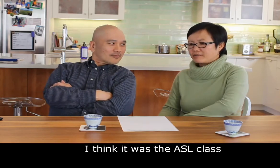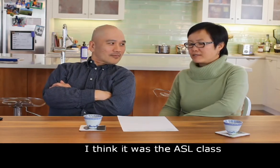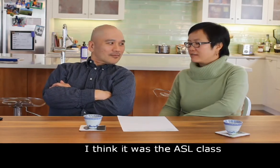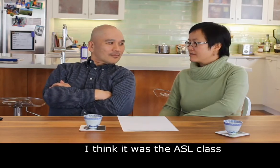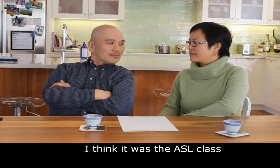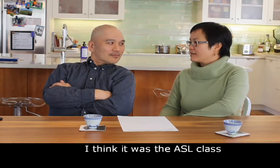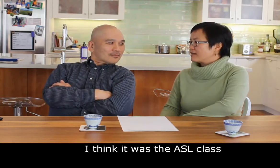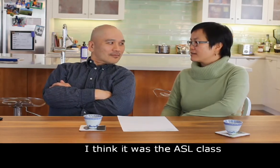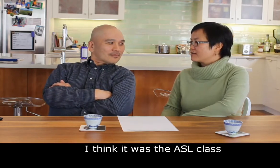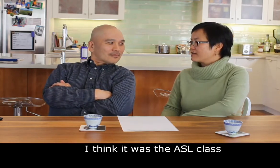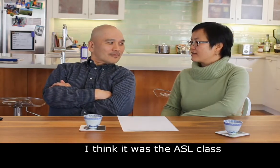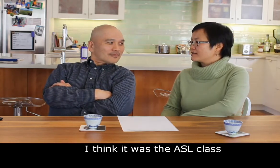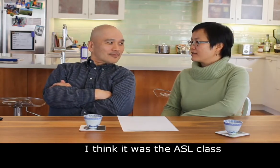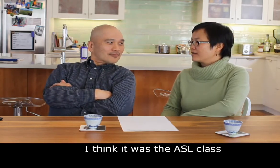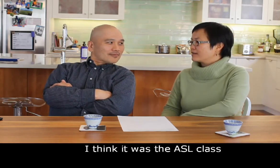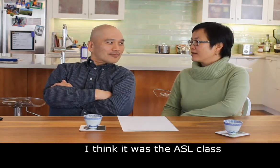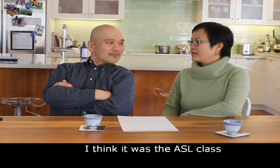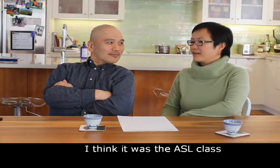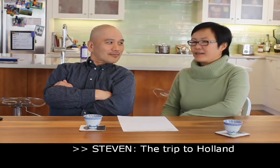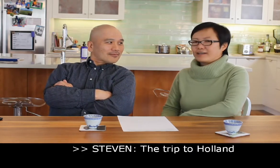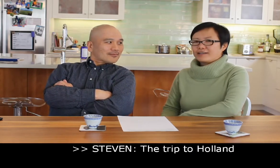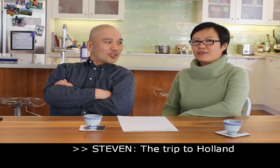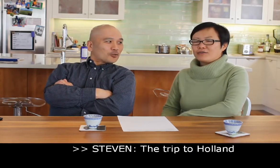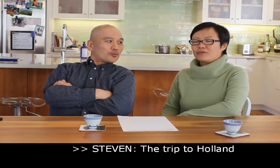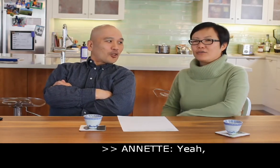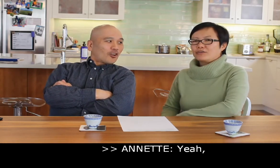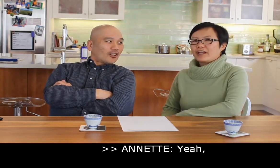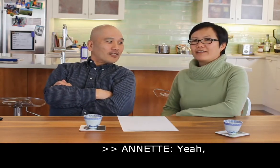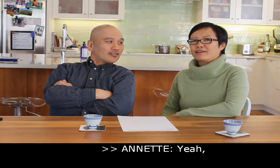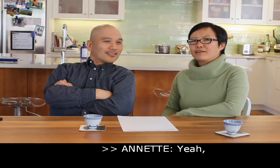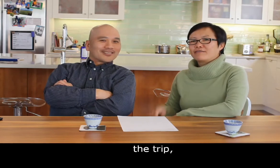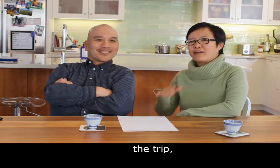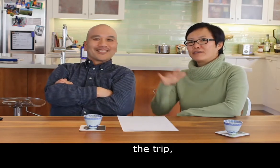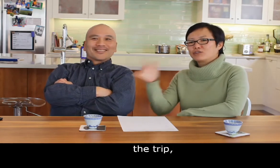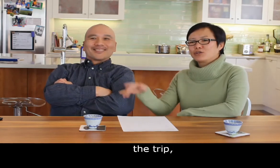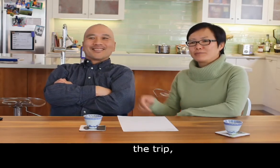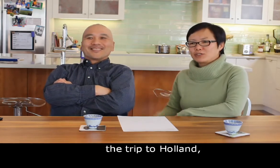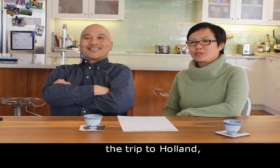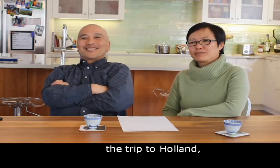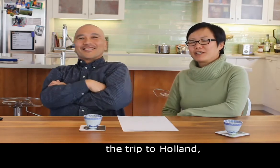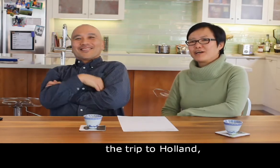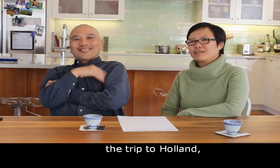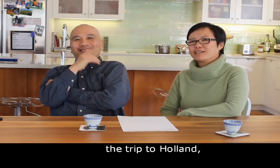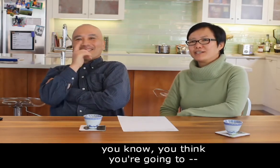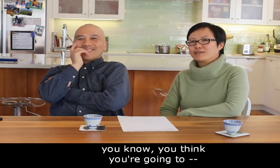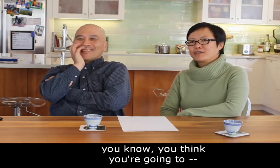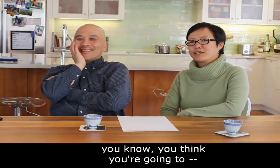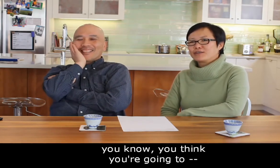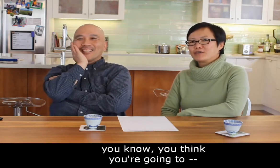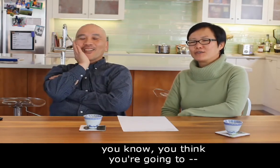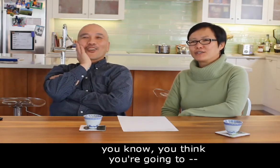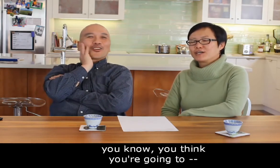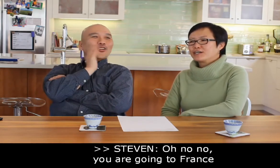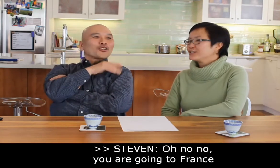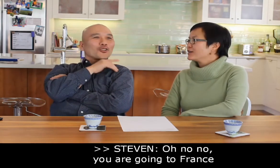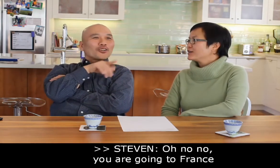in an ASL class, The trip to Holland? Yeah, the trip to Holland, you think you're going to you're